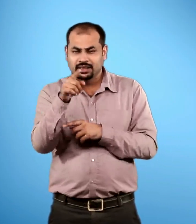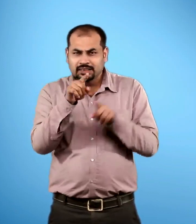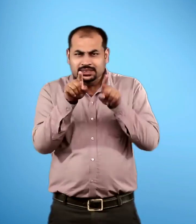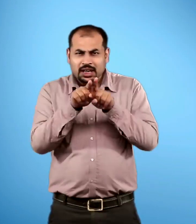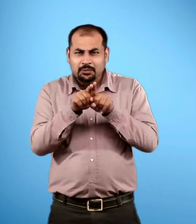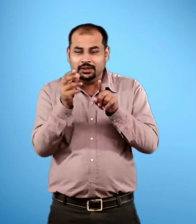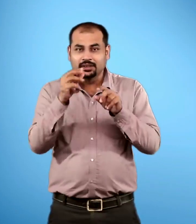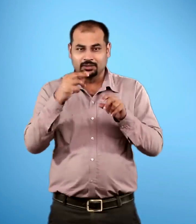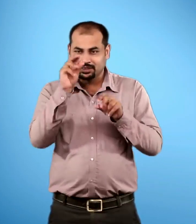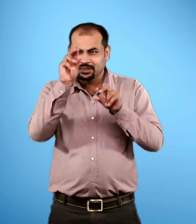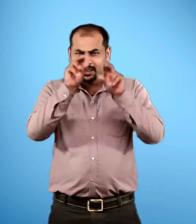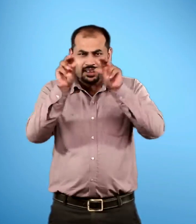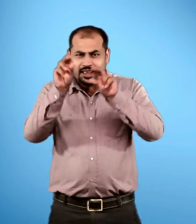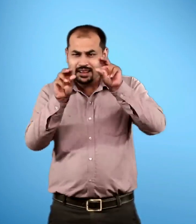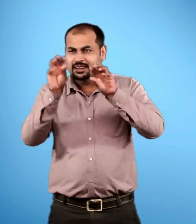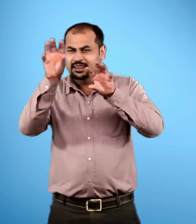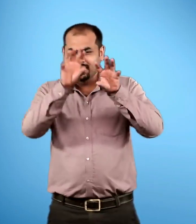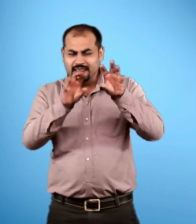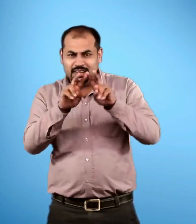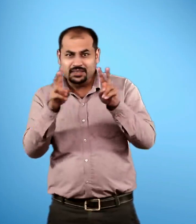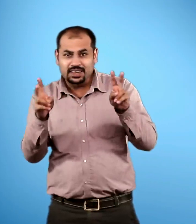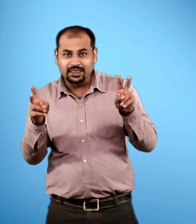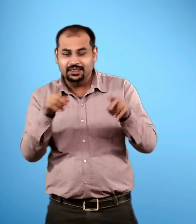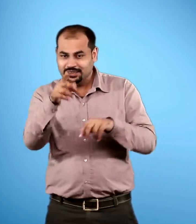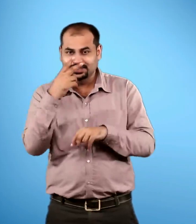the same sequence of motifs is repeated.